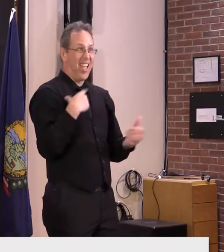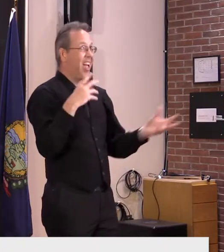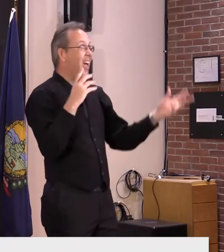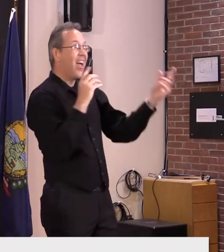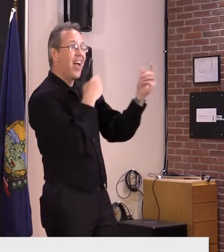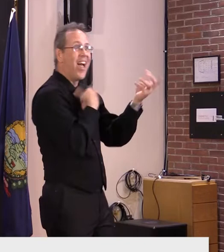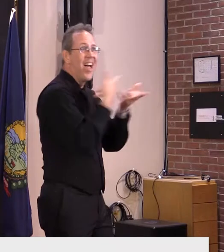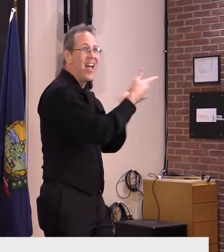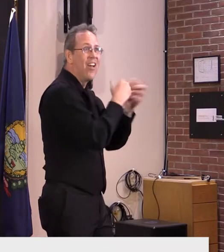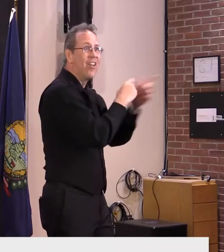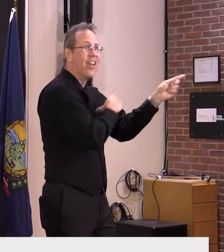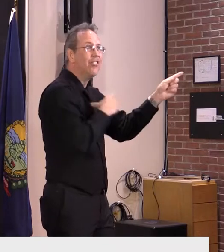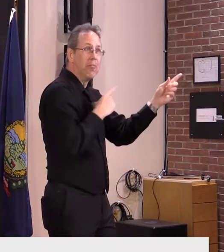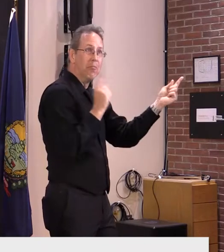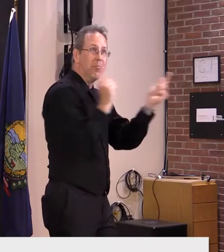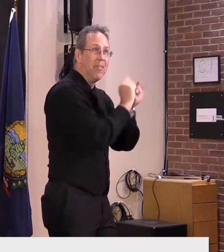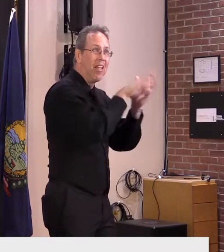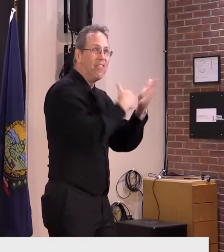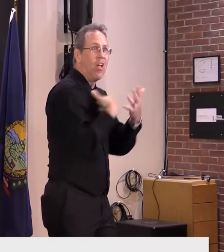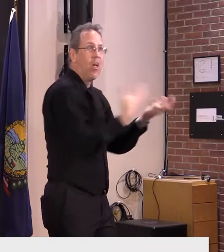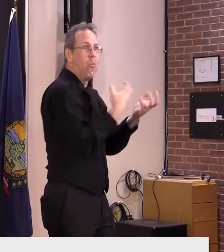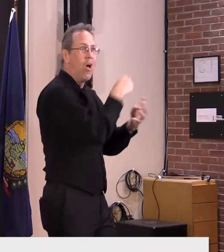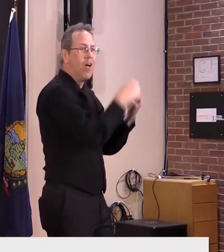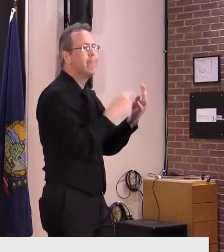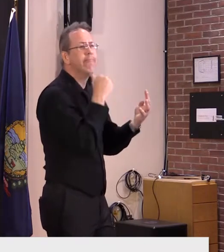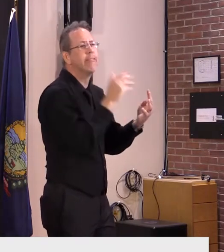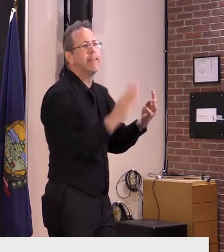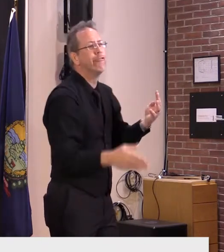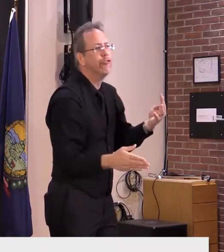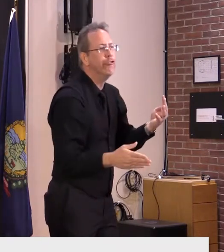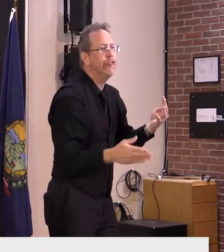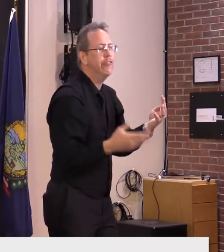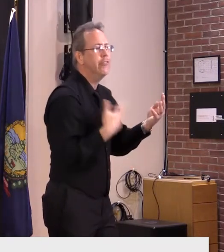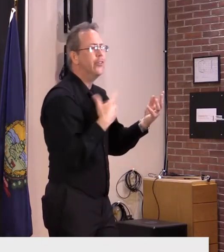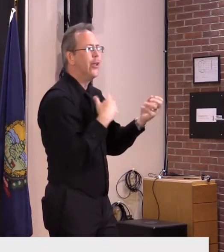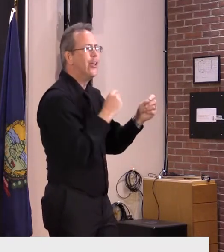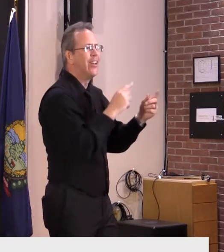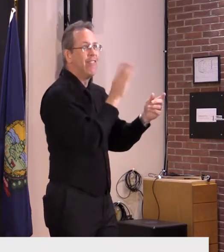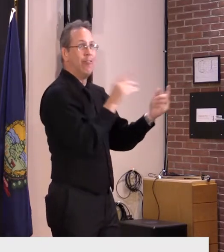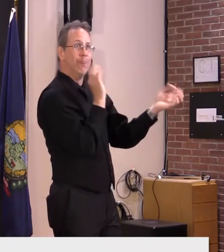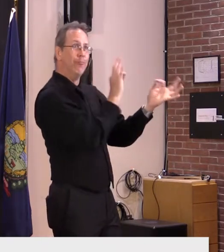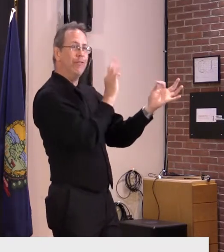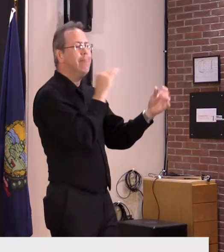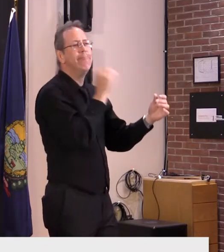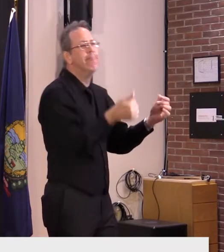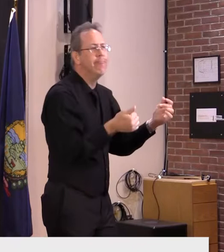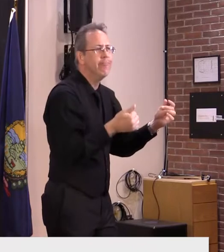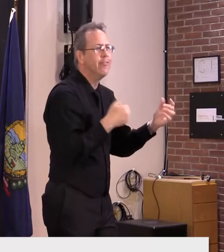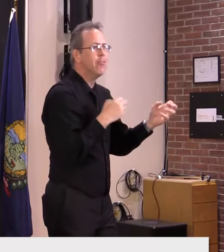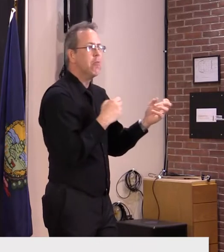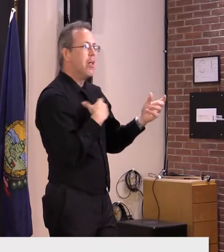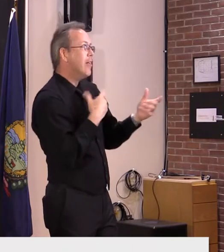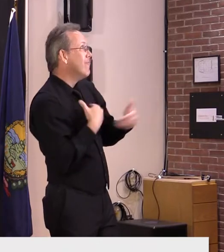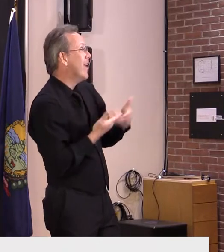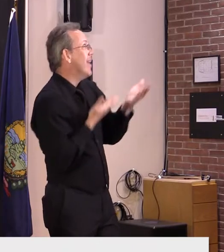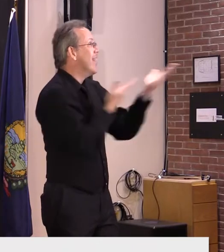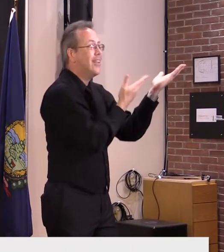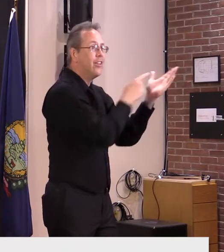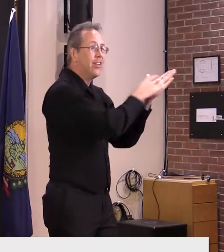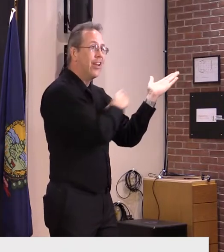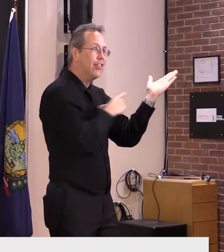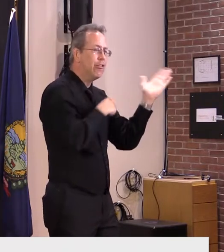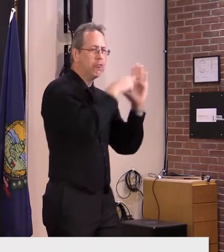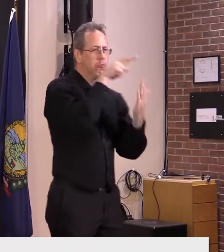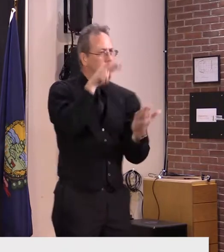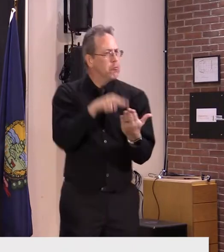do. And as a reminder, the legislature vetoed their fair share of my proposals as well. But in the areas I just